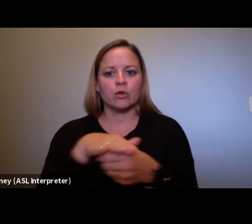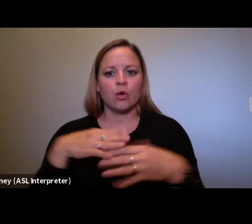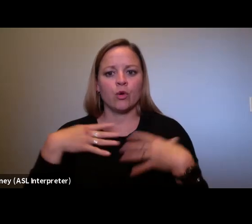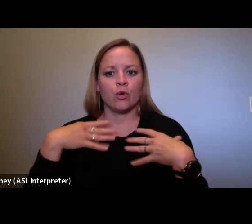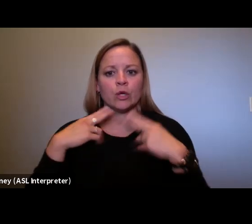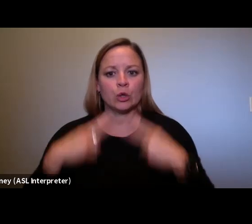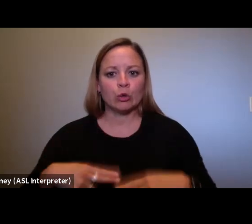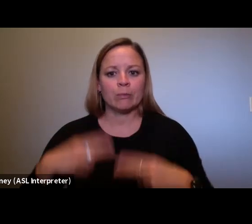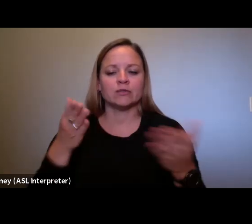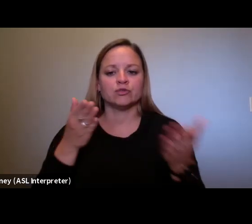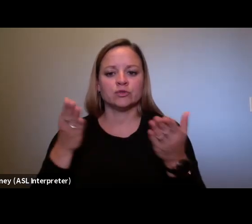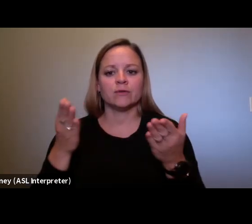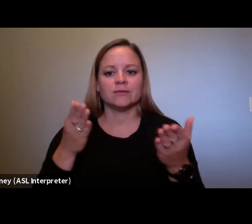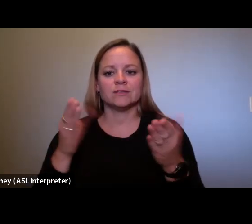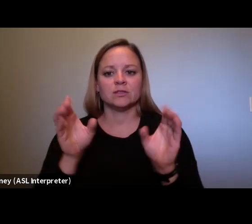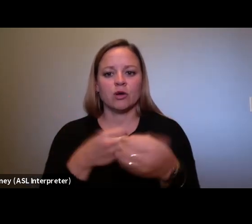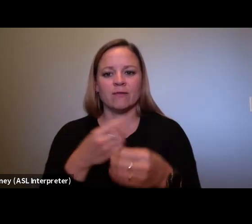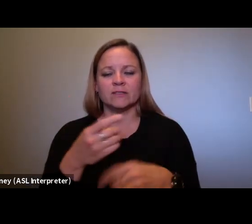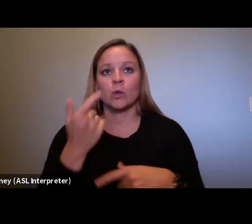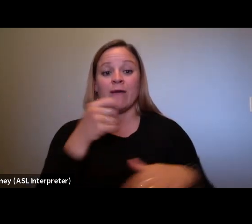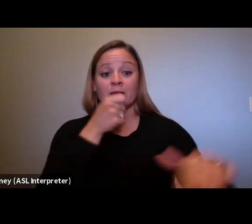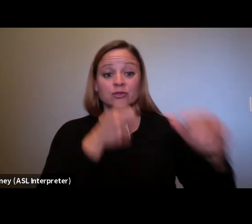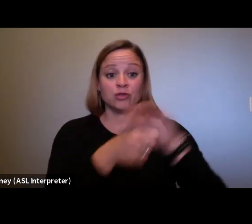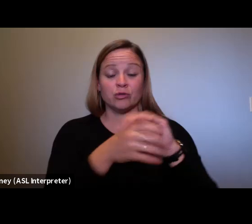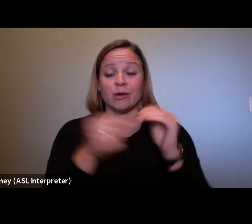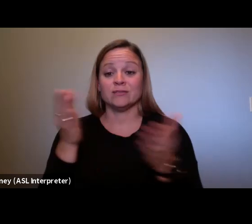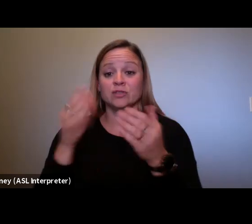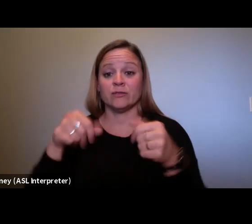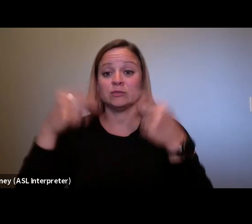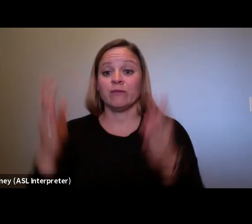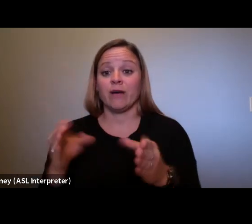office. So we have a shelter and service providers group